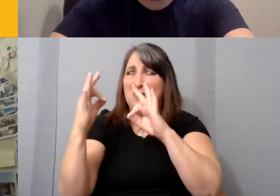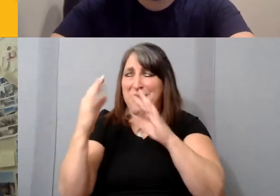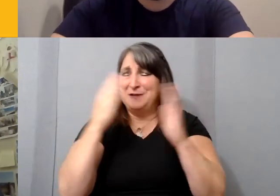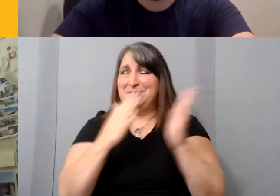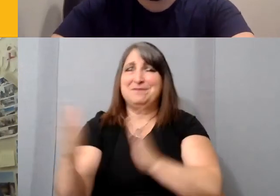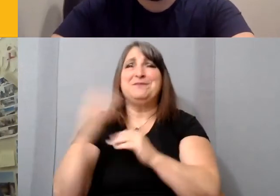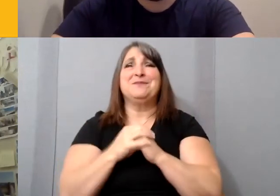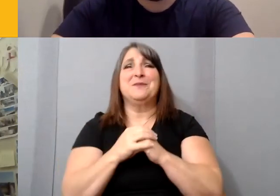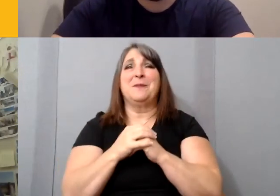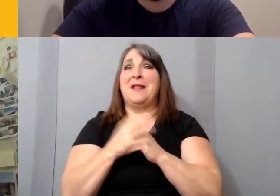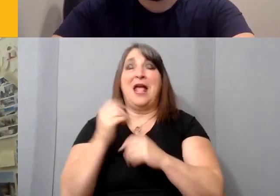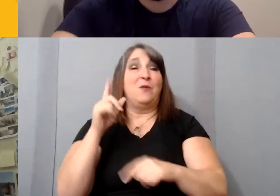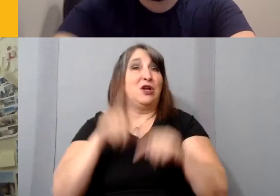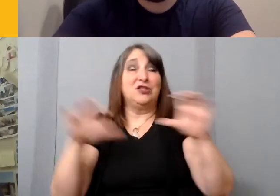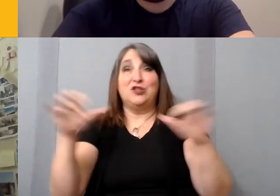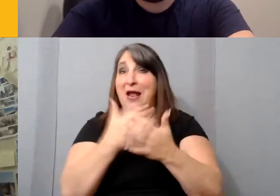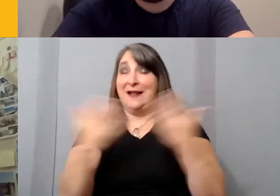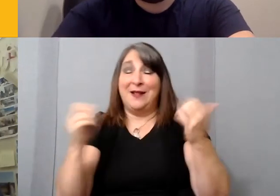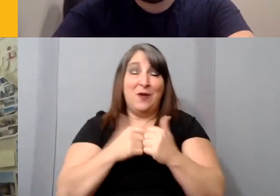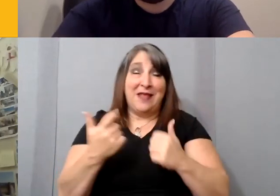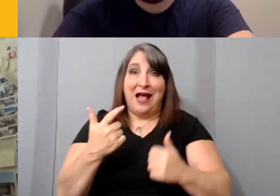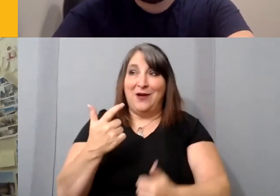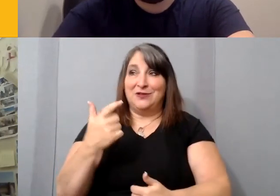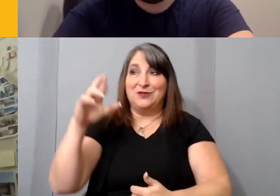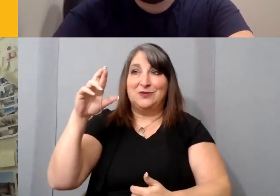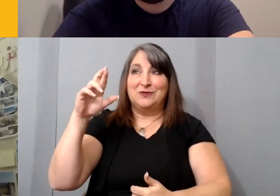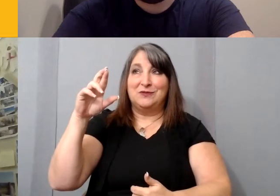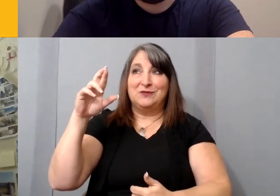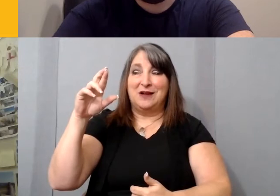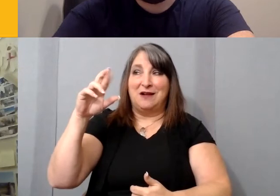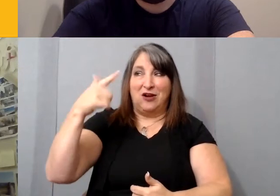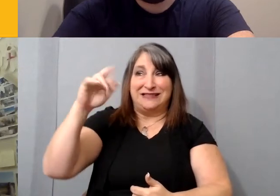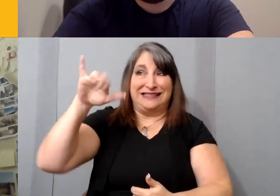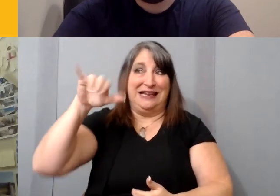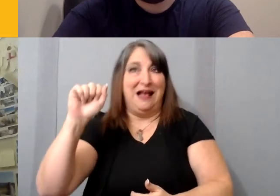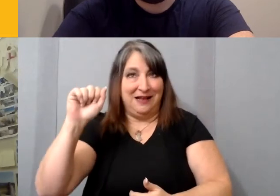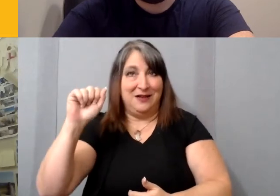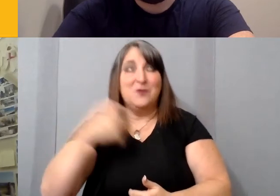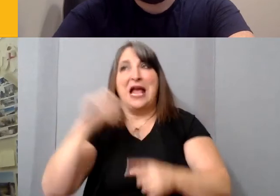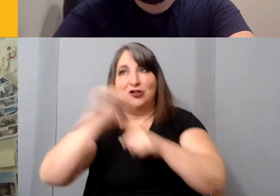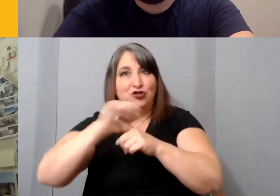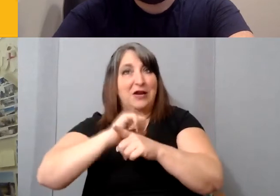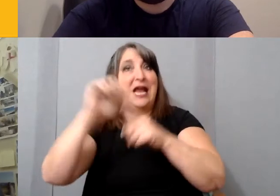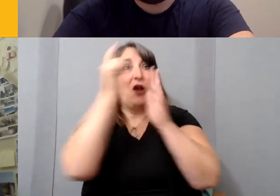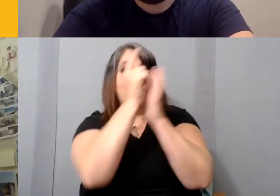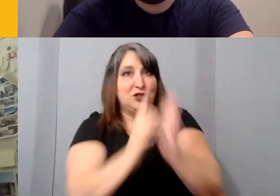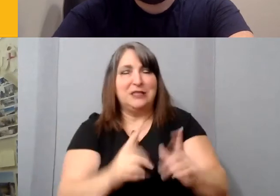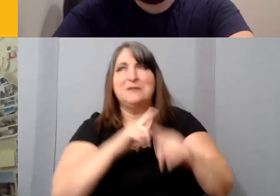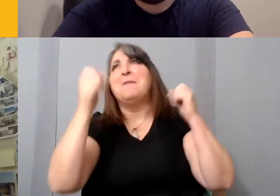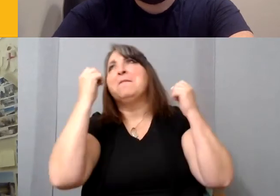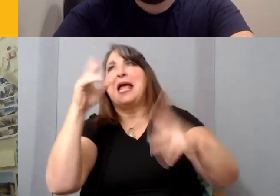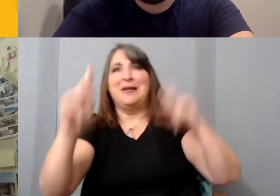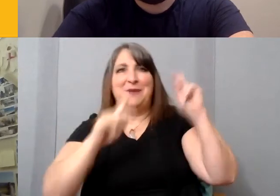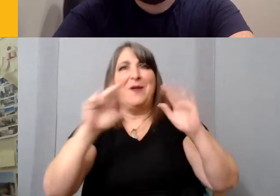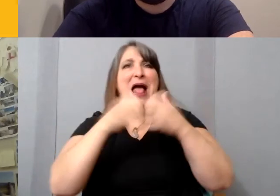without Moises Garcia. So not only did we have to train the attorneys, but we had to train lots of people, other people on using the